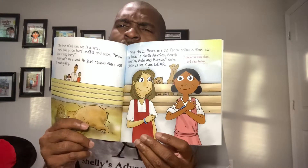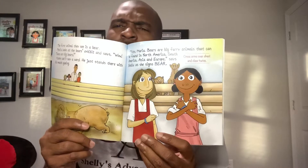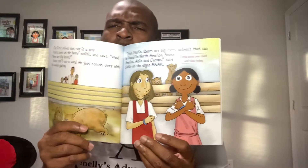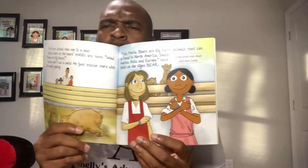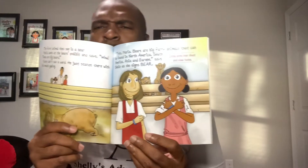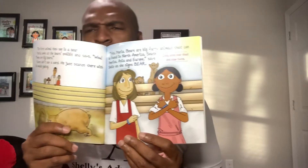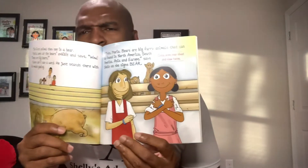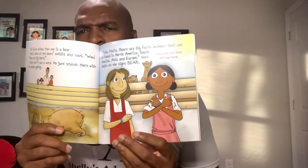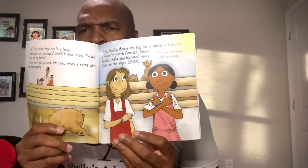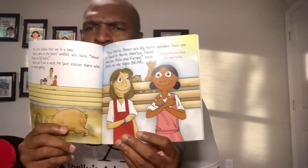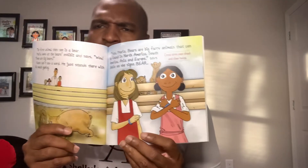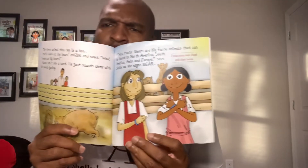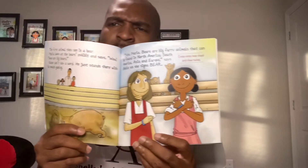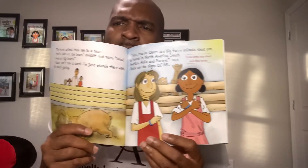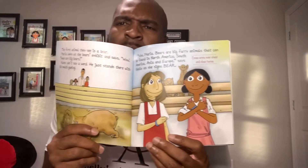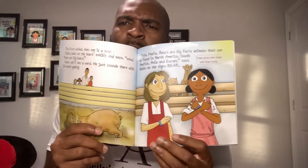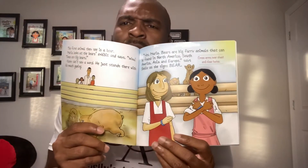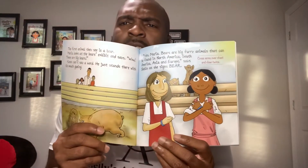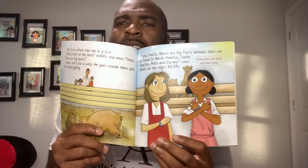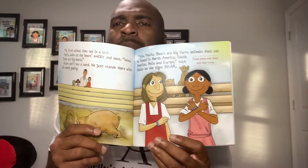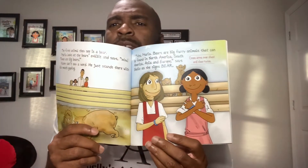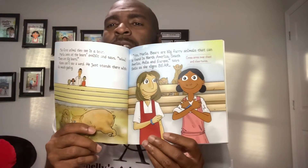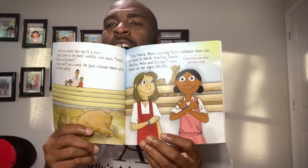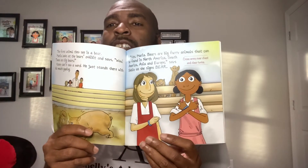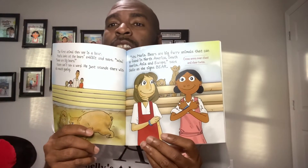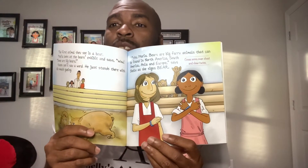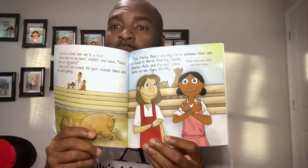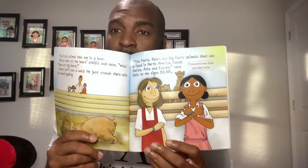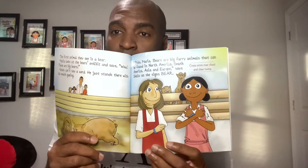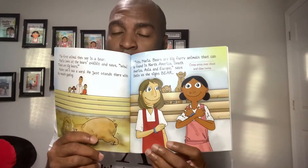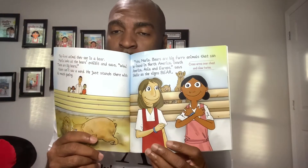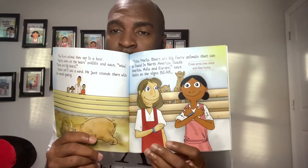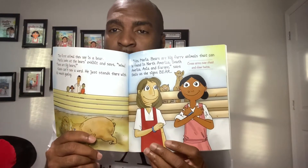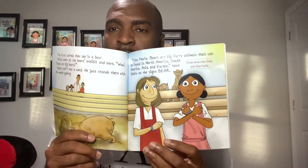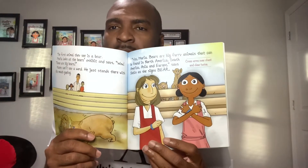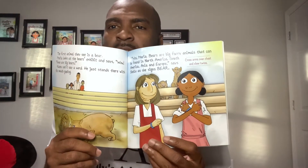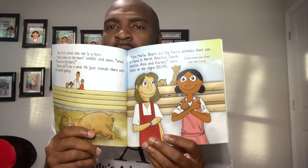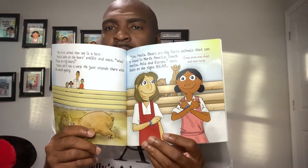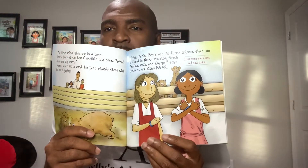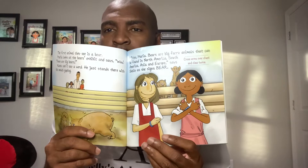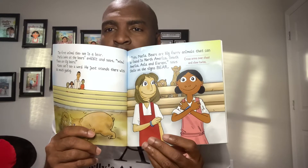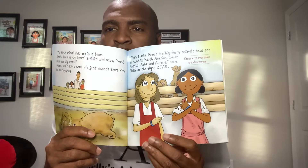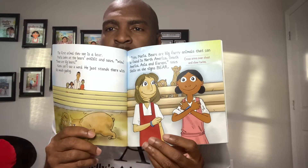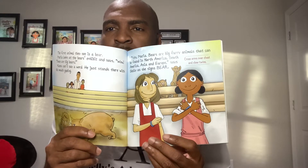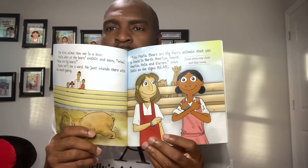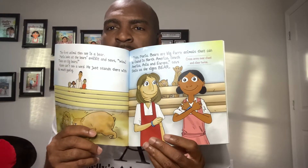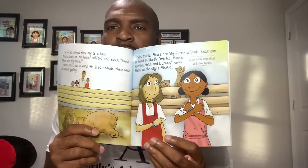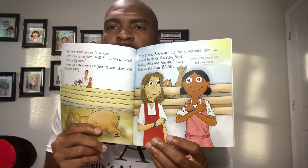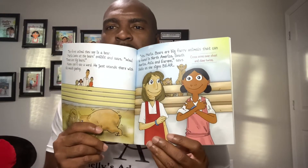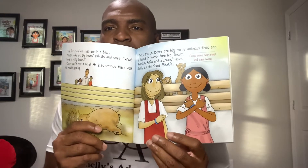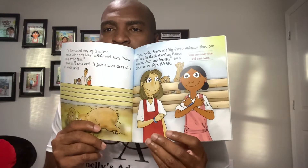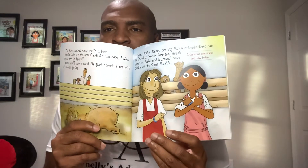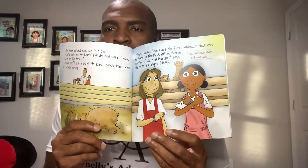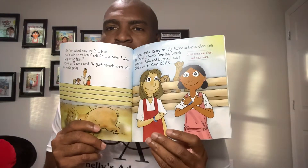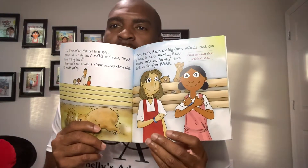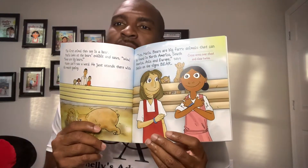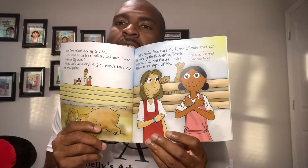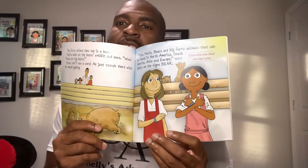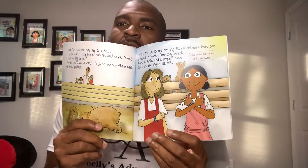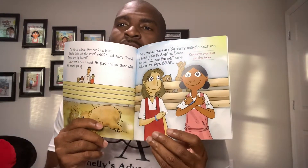are big furry animals that can be found in North America, South America, Asia, and